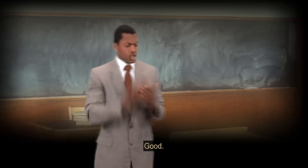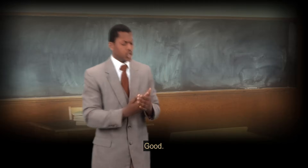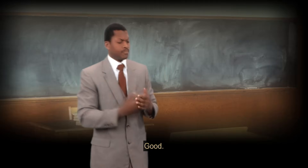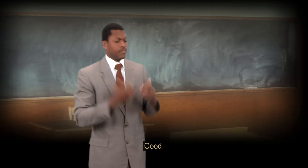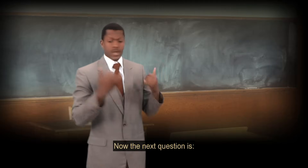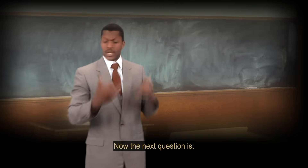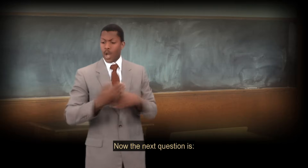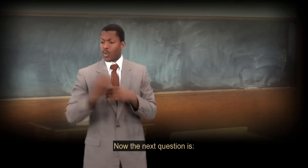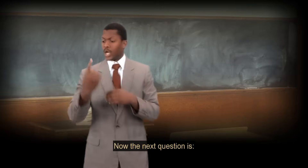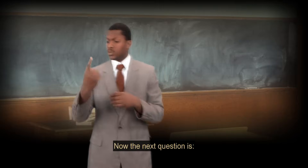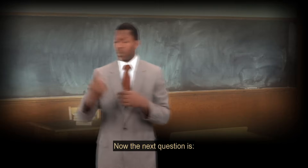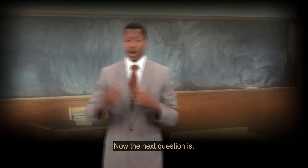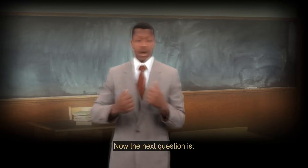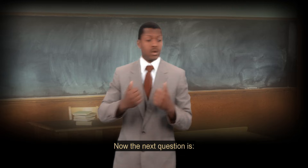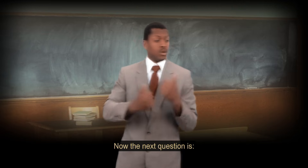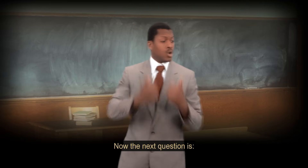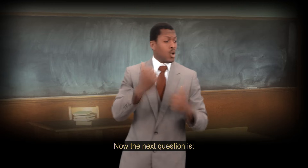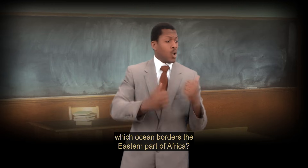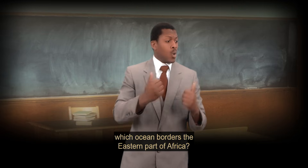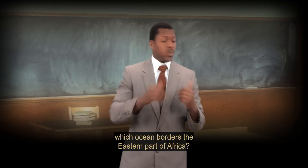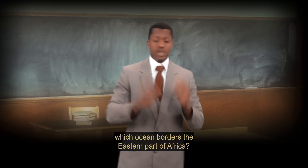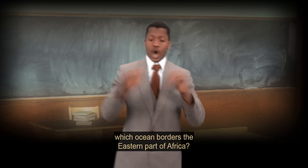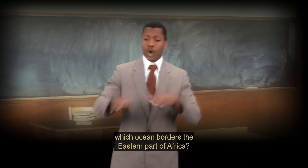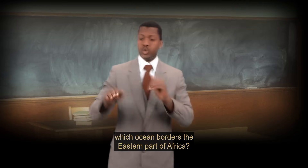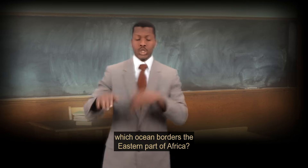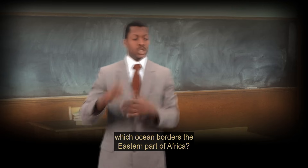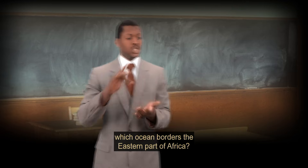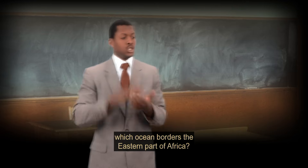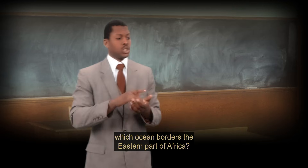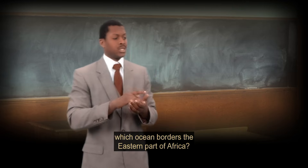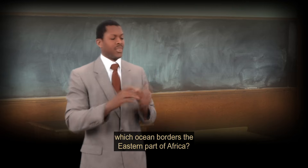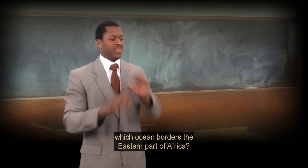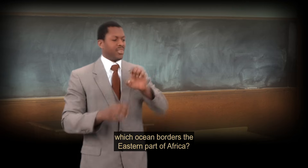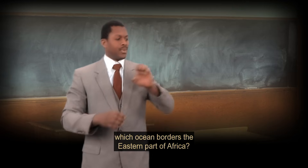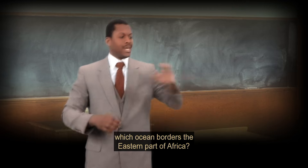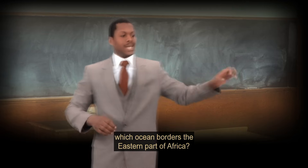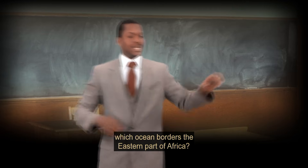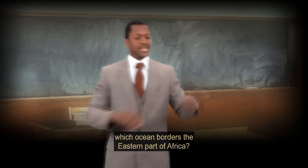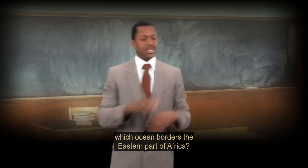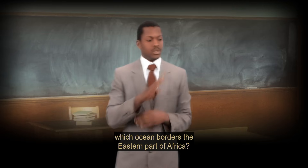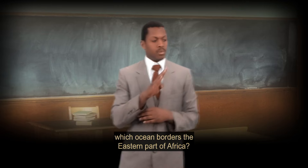Good. Now the next question is, which ocean borders the eastern part of Africa?